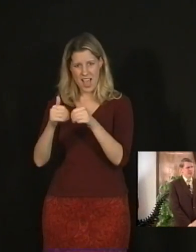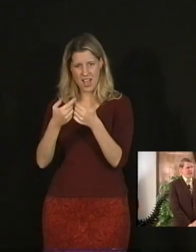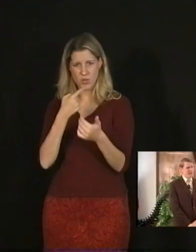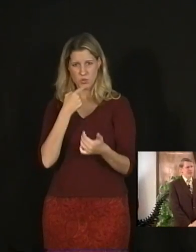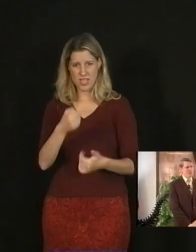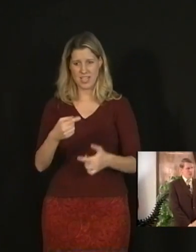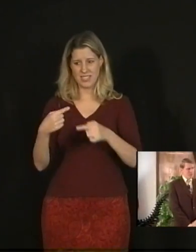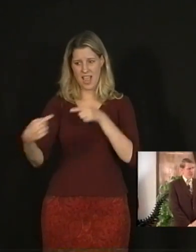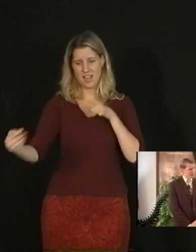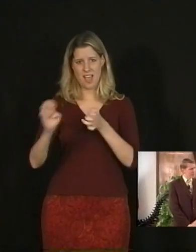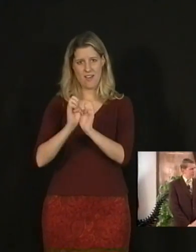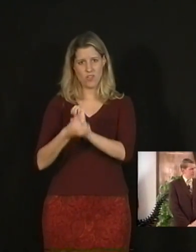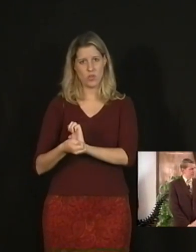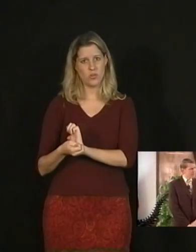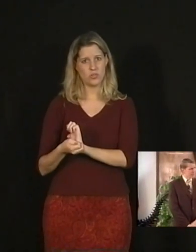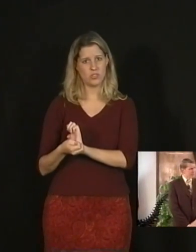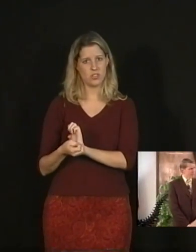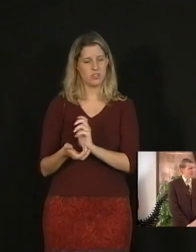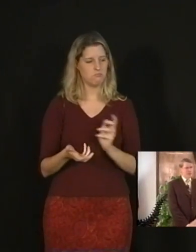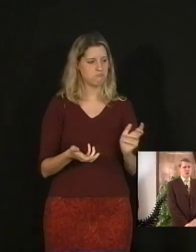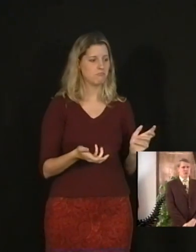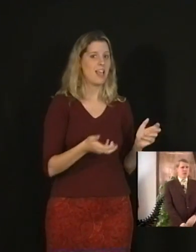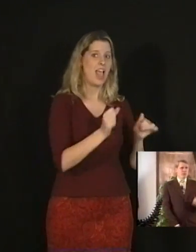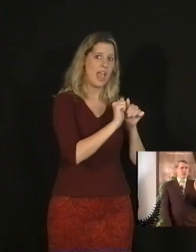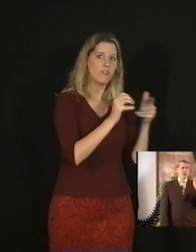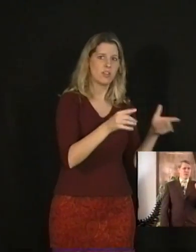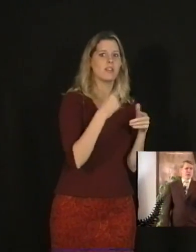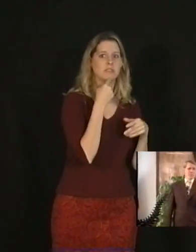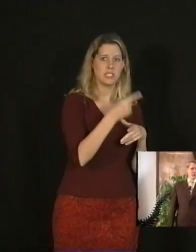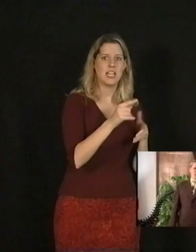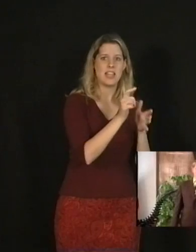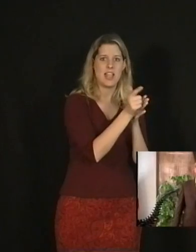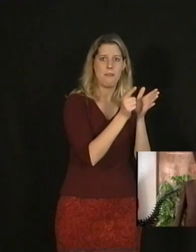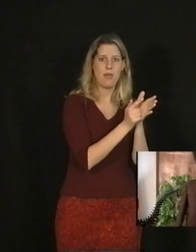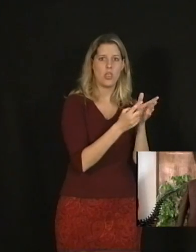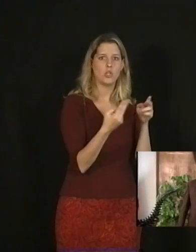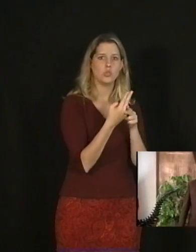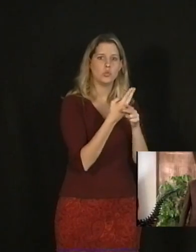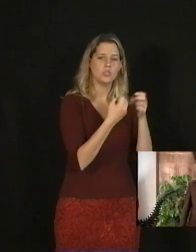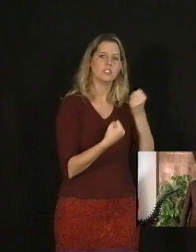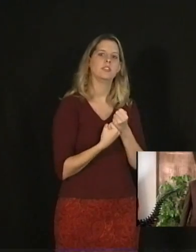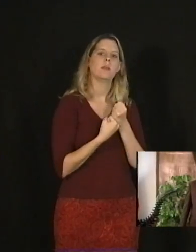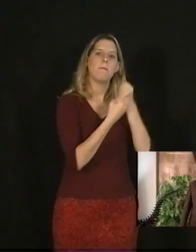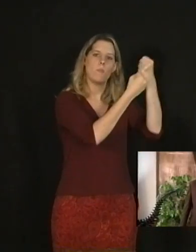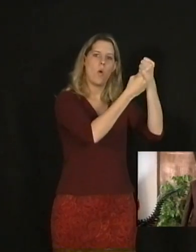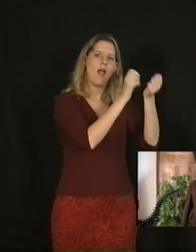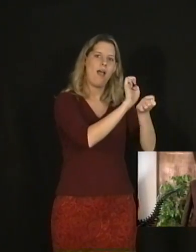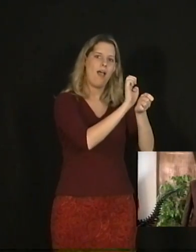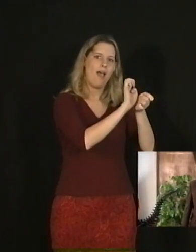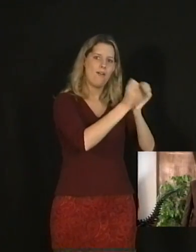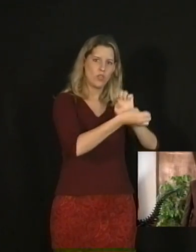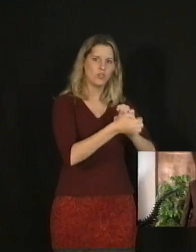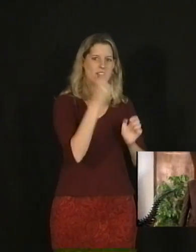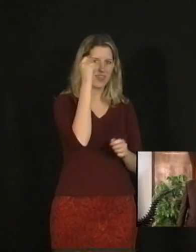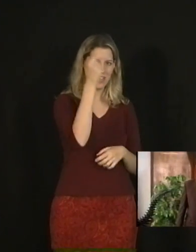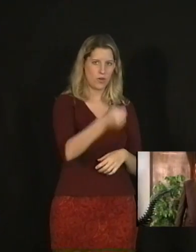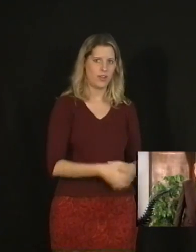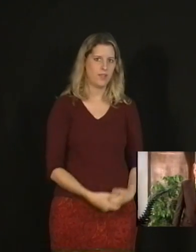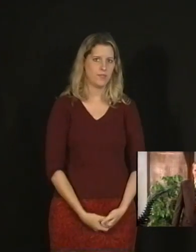can you say this is an anti-evolution bill? And she said, everything mentioned in this bill is used to support the evolution theory.